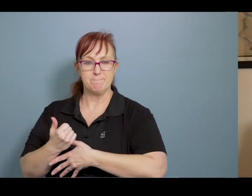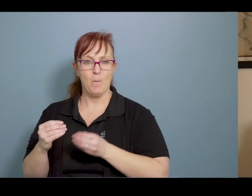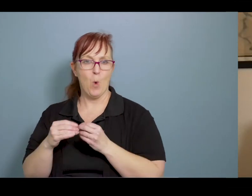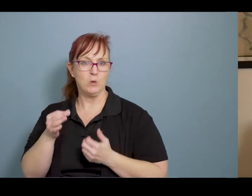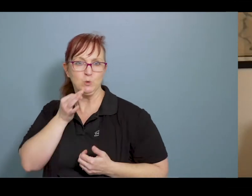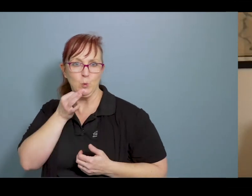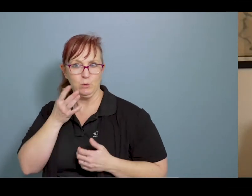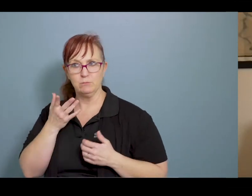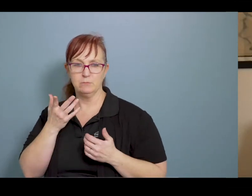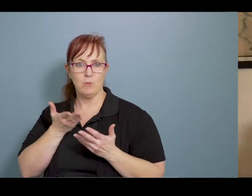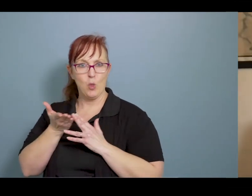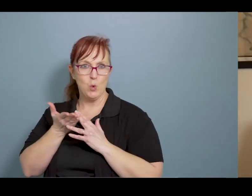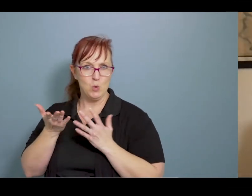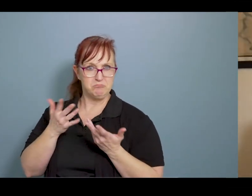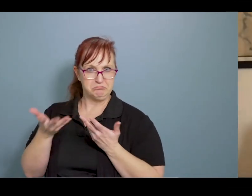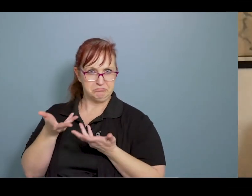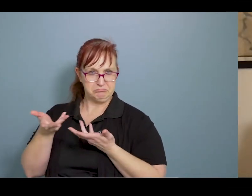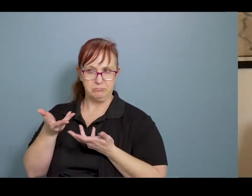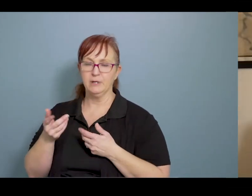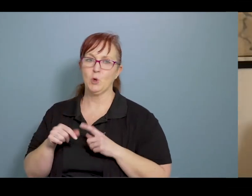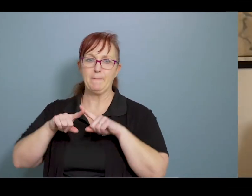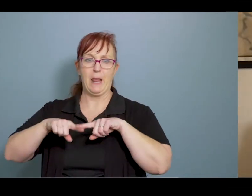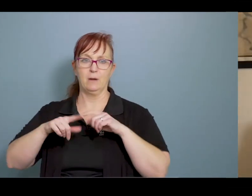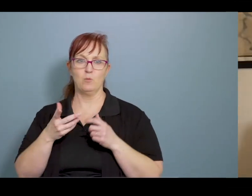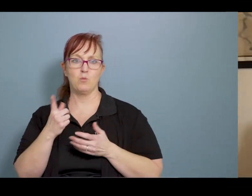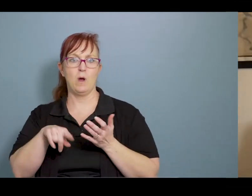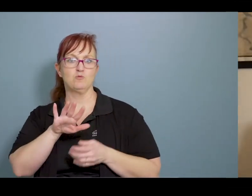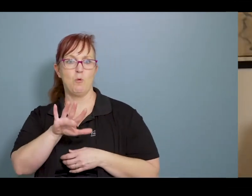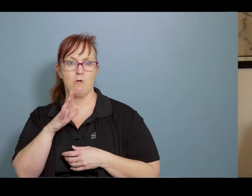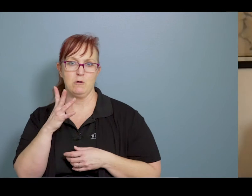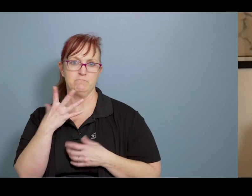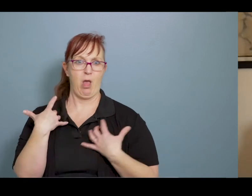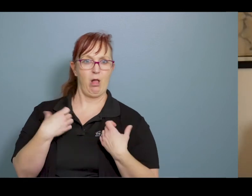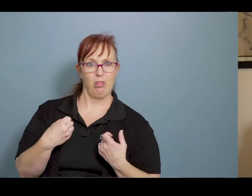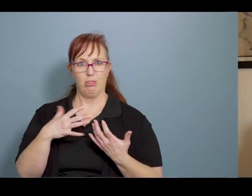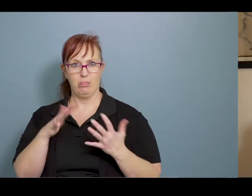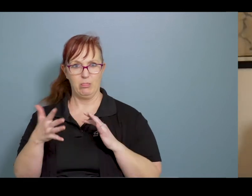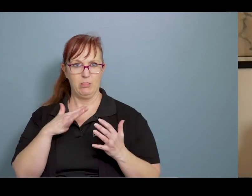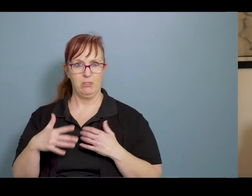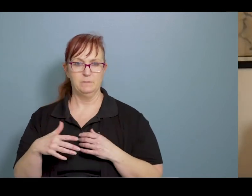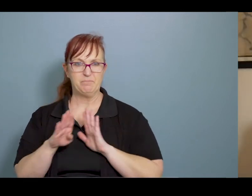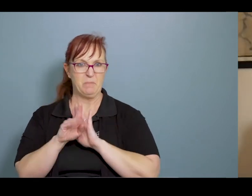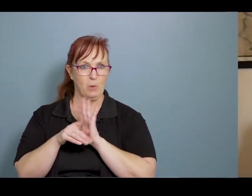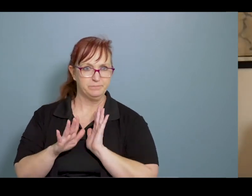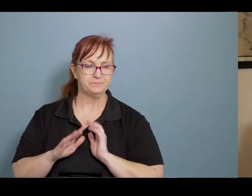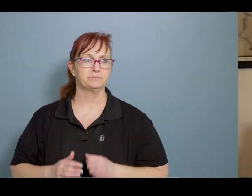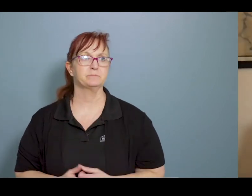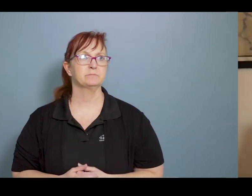sooner through some of those delineating factors. Do have a question here that I got